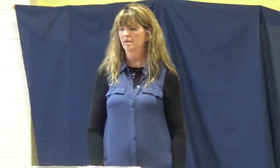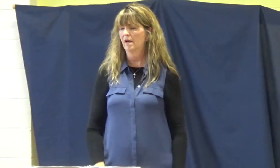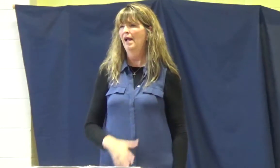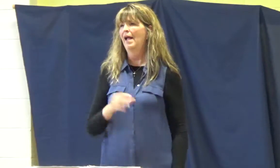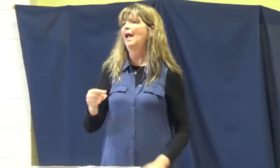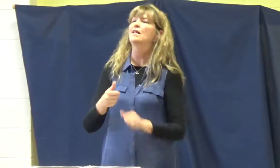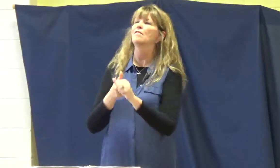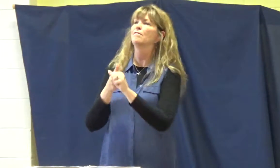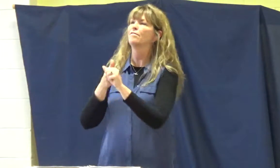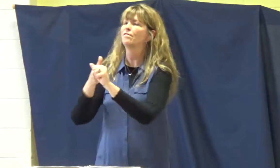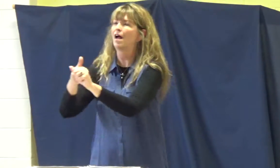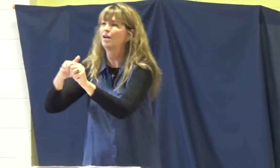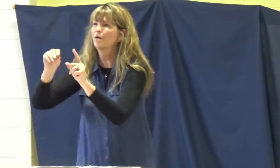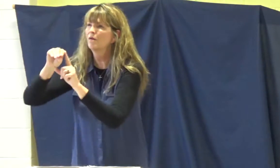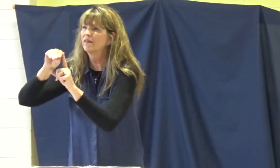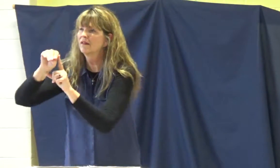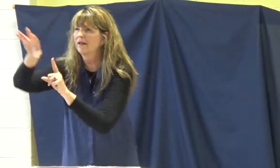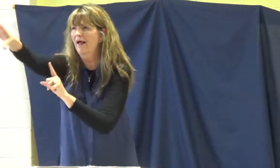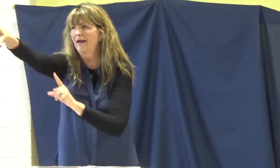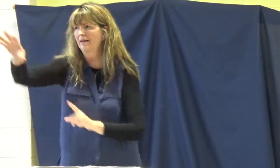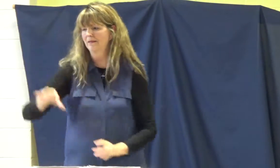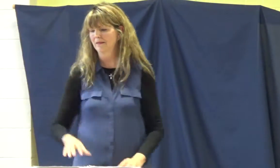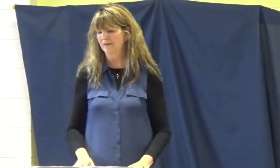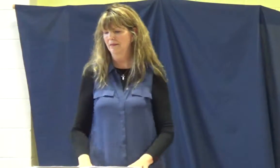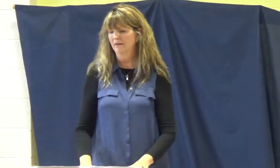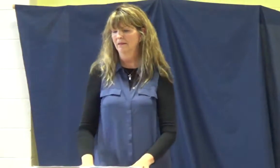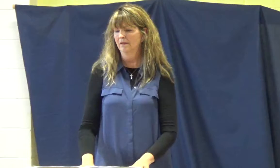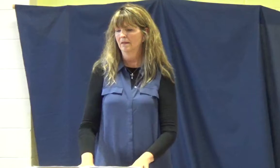to leave the darkness and follow the light.